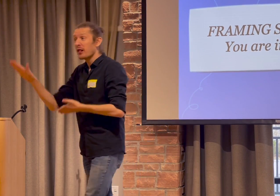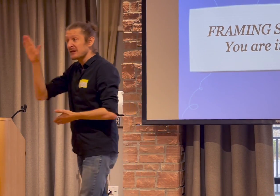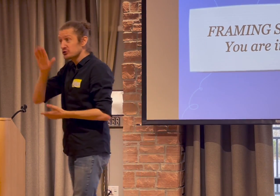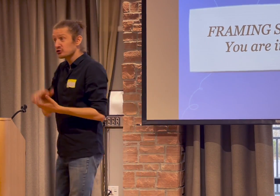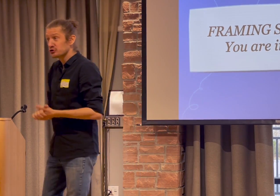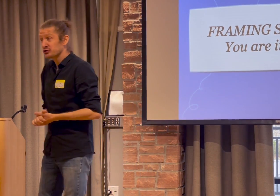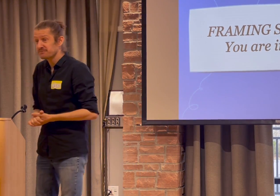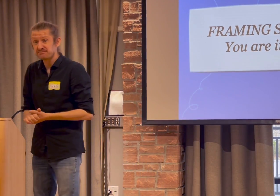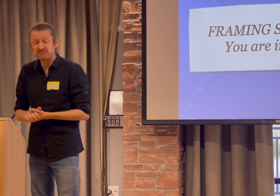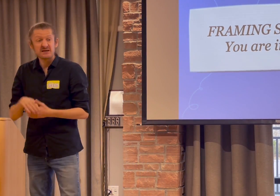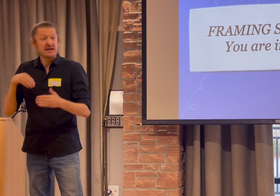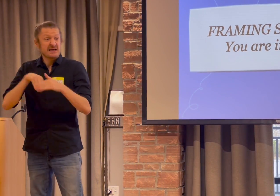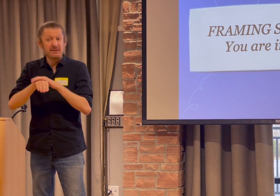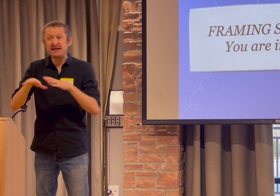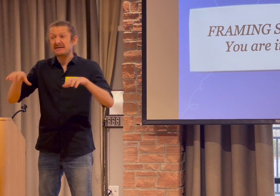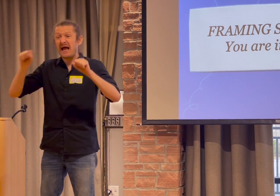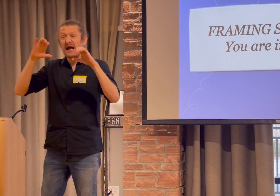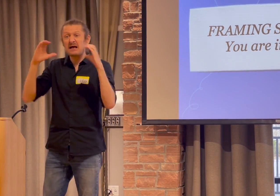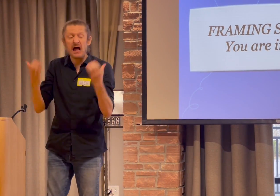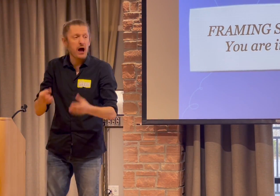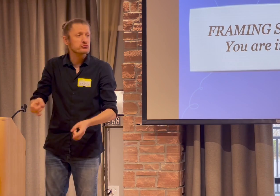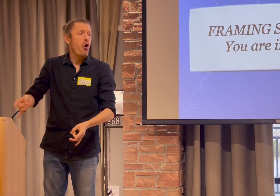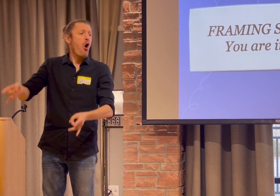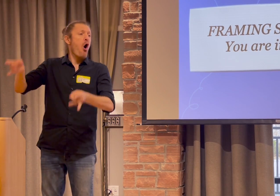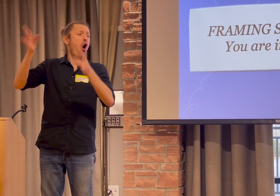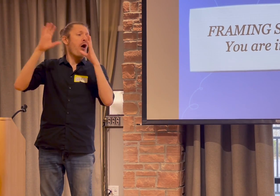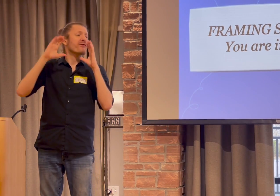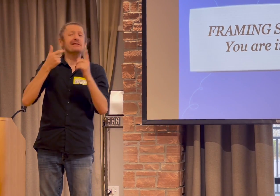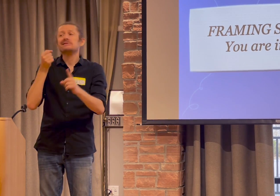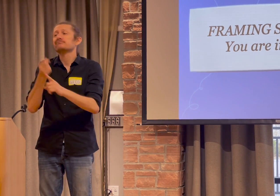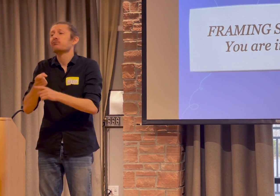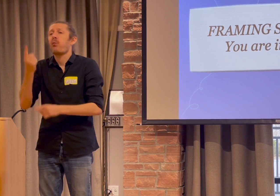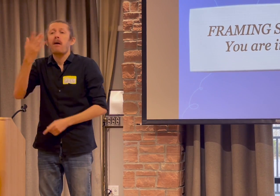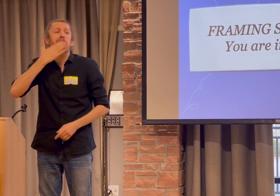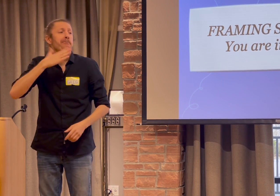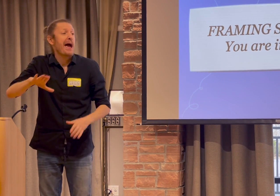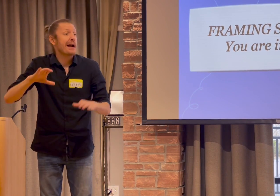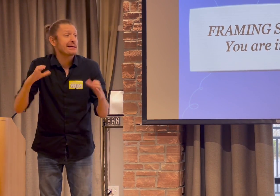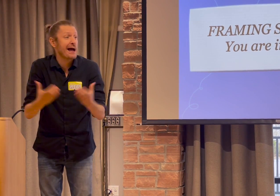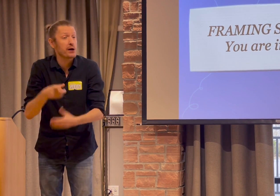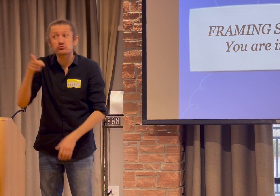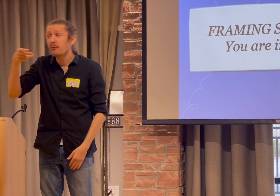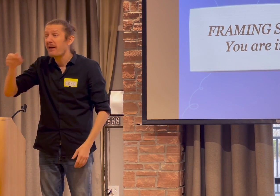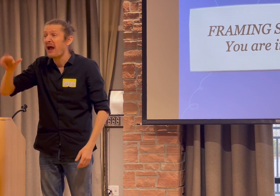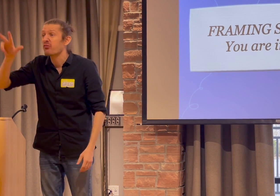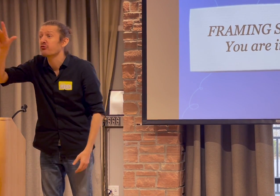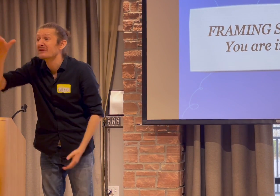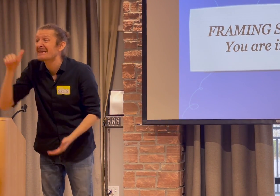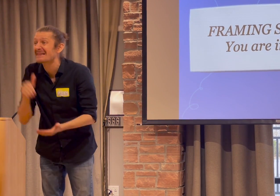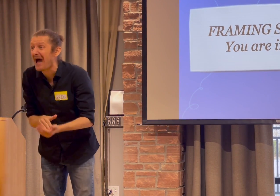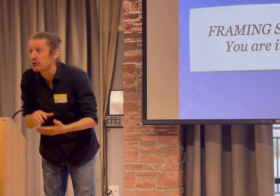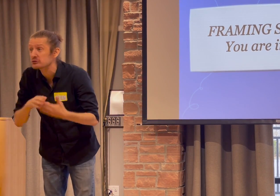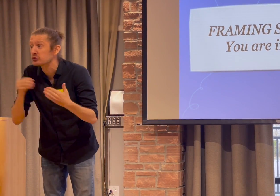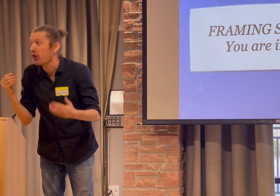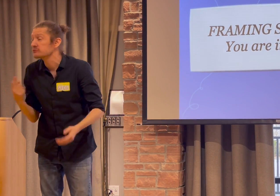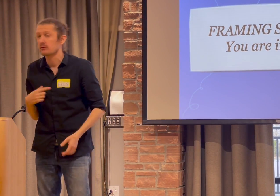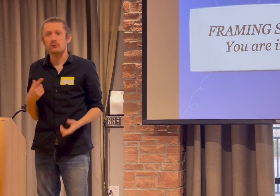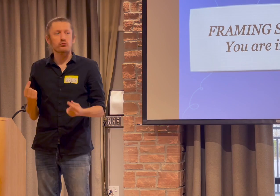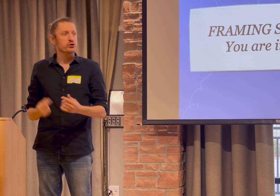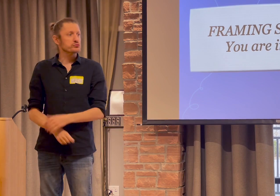for your money back. But say you go to college, you go in, you take a class, and it's horrible.